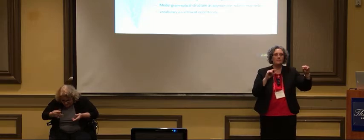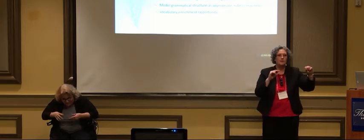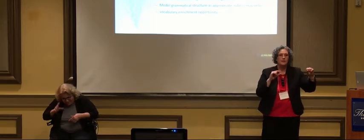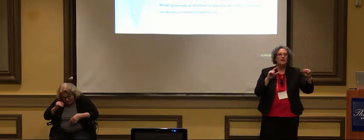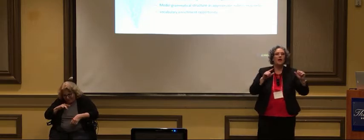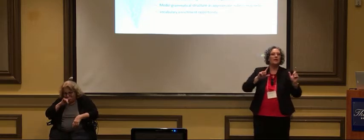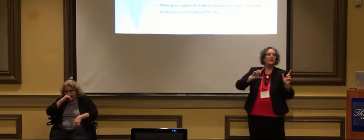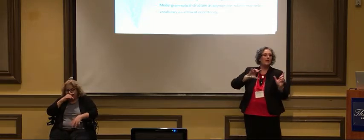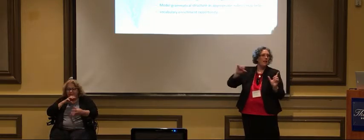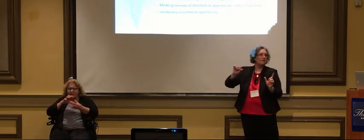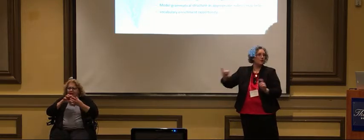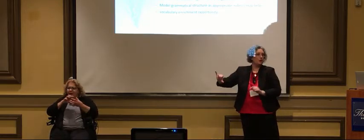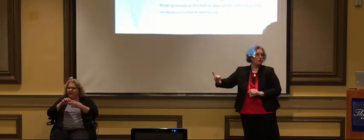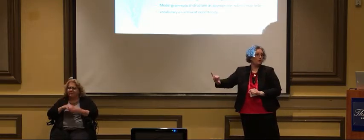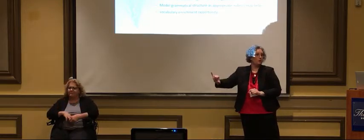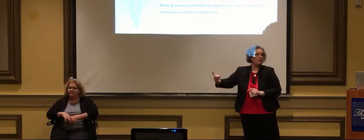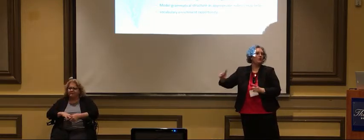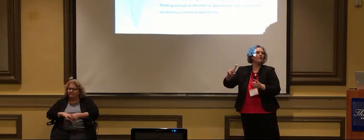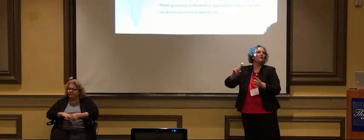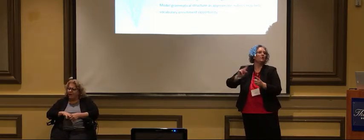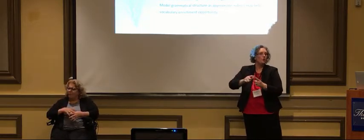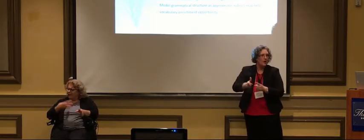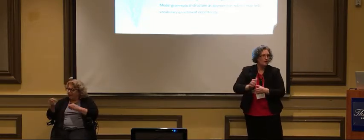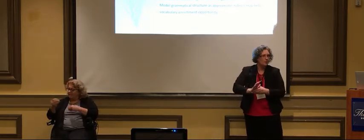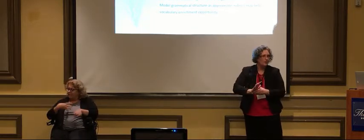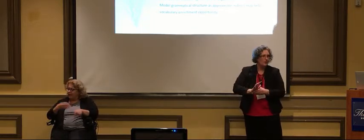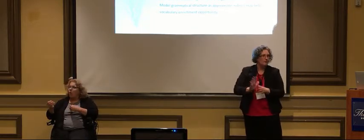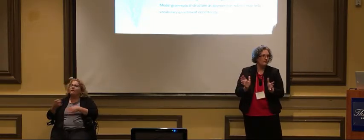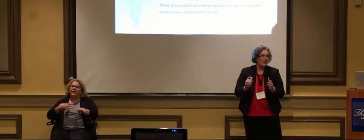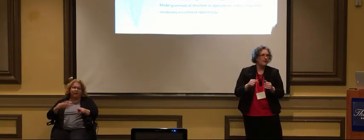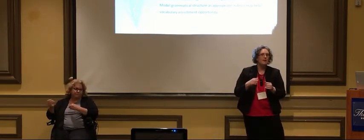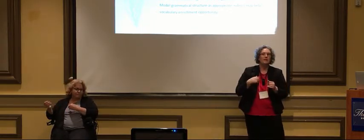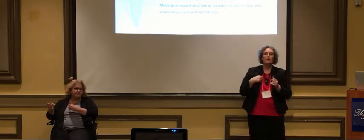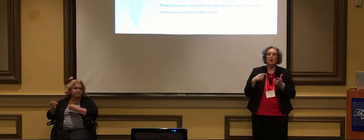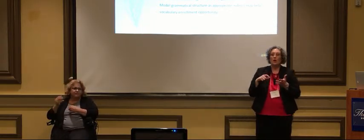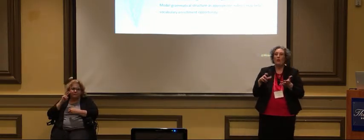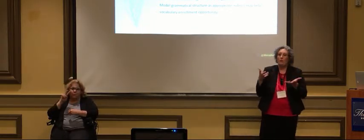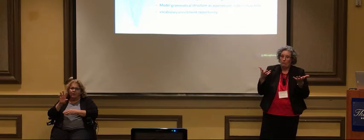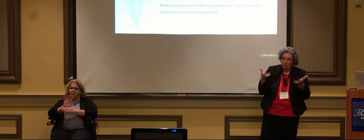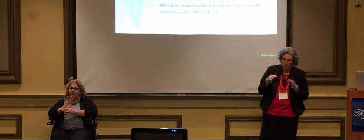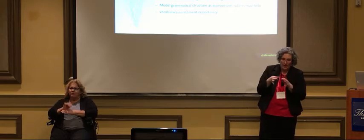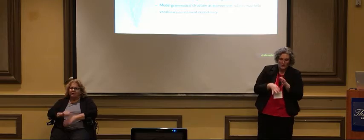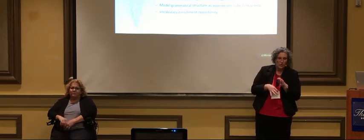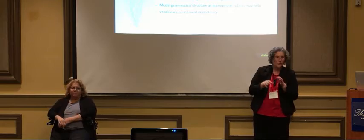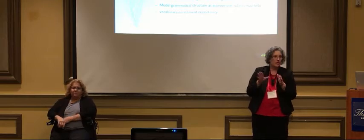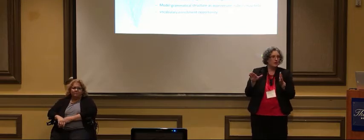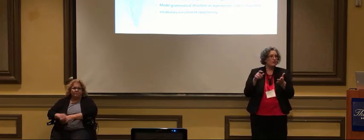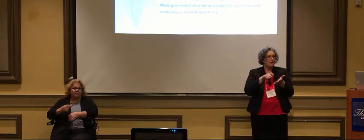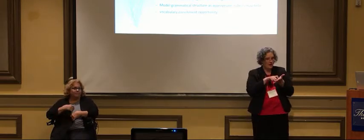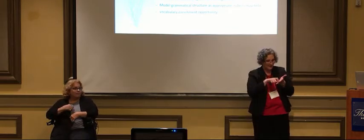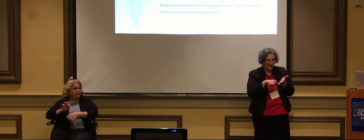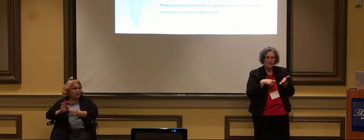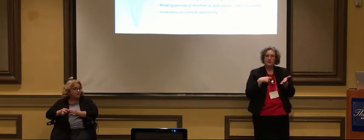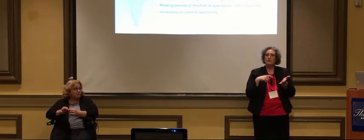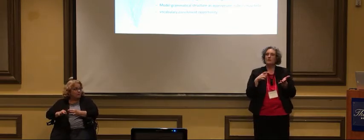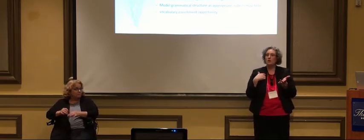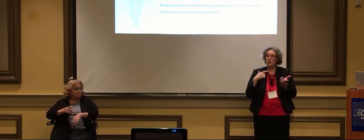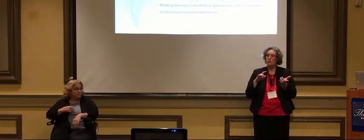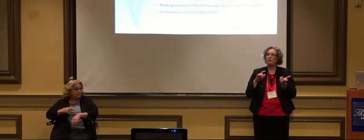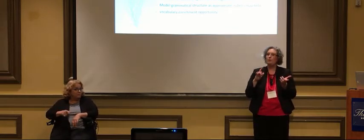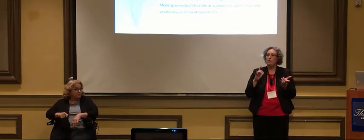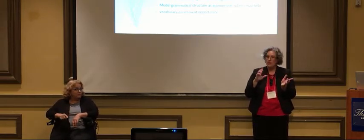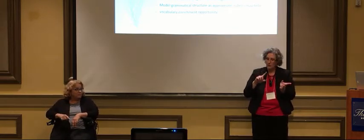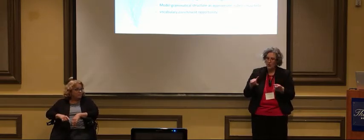kids left, and he left too to watch a movie, right? So I interpreted it literally. I said,